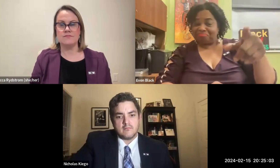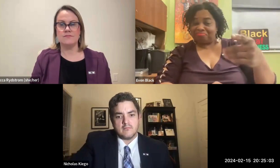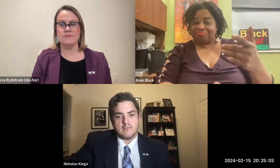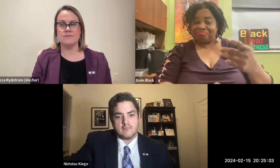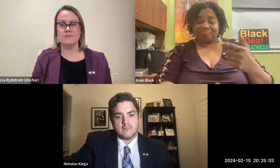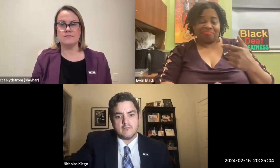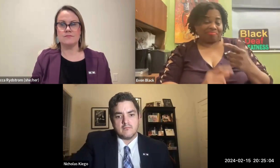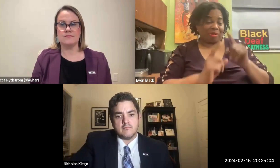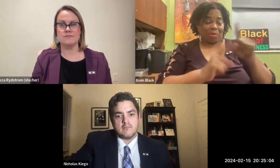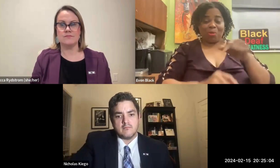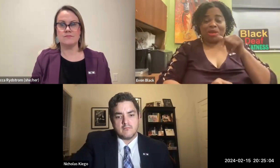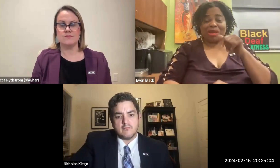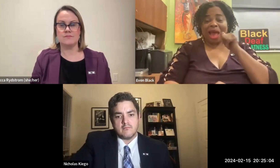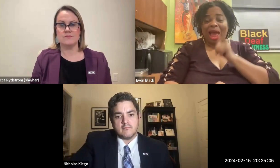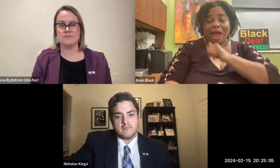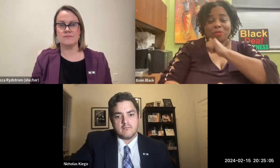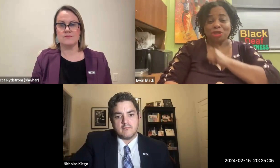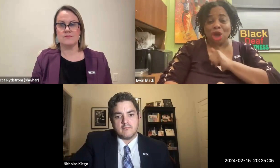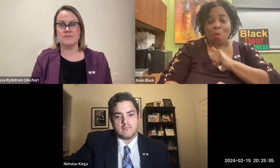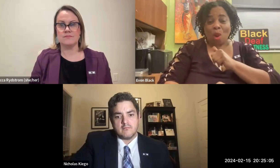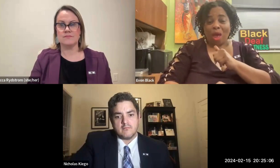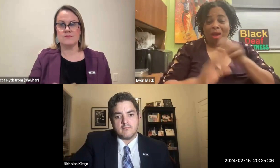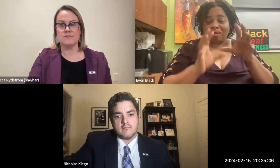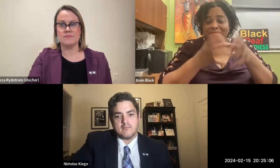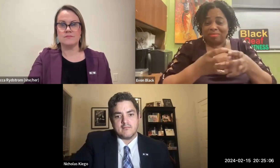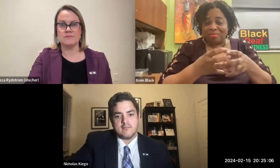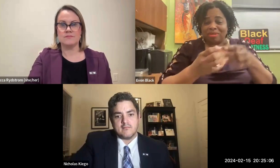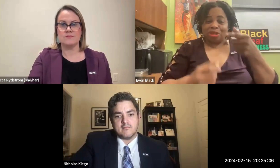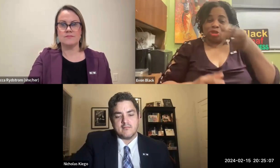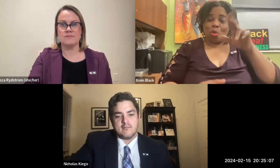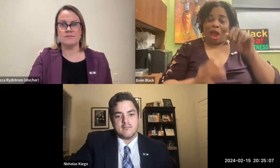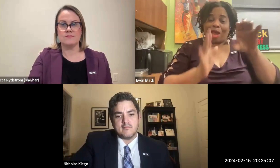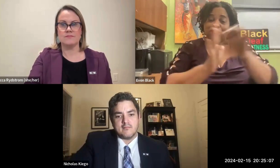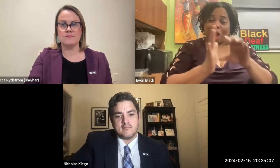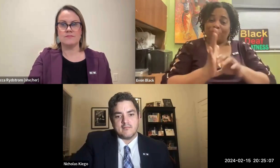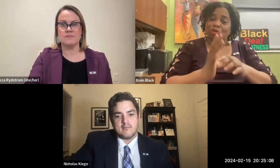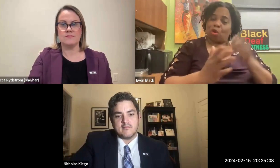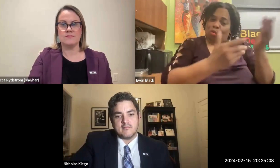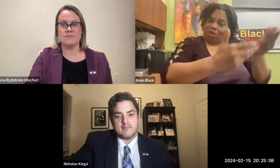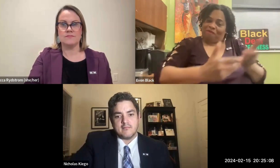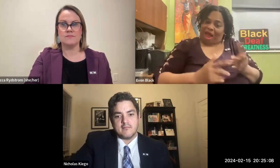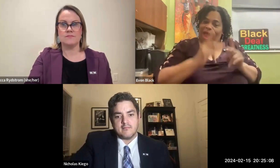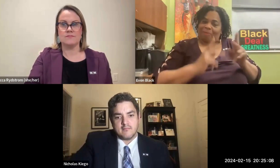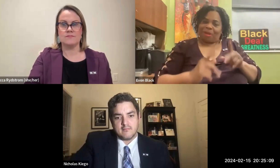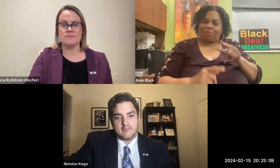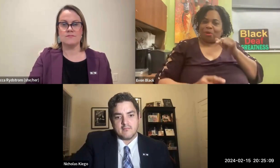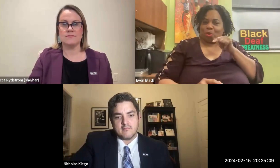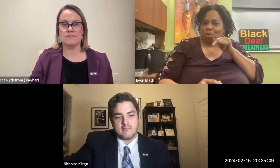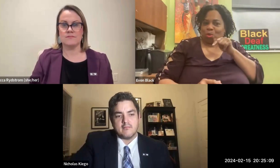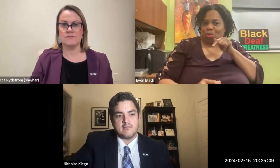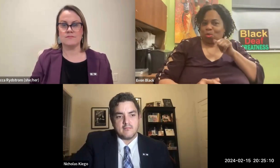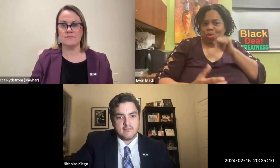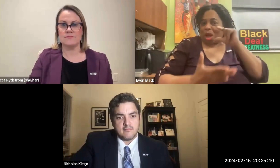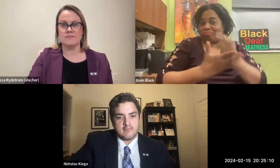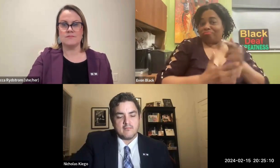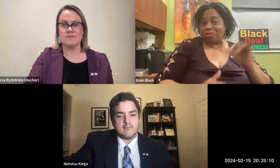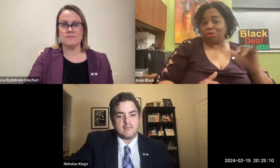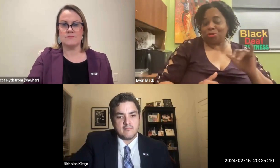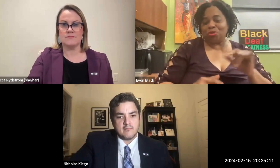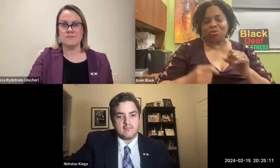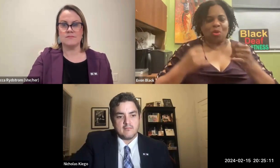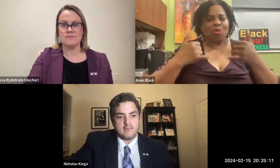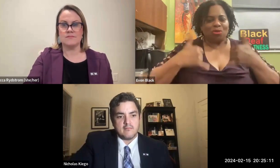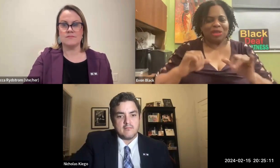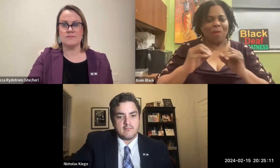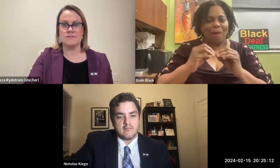organization about the Louise B. Miller campaign there. I actually also went to Arizona, and there was a GUAA chapter that invited